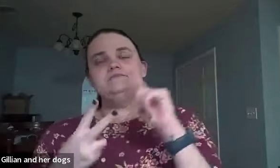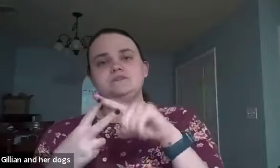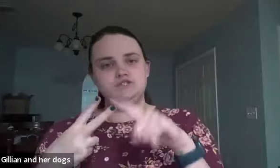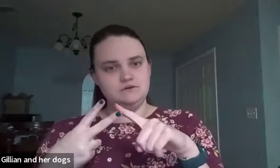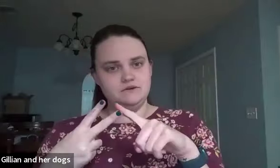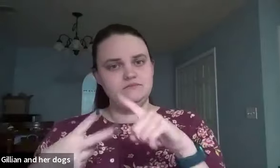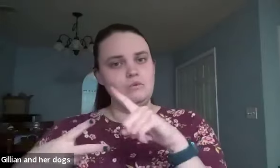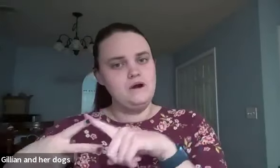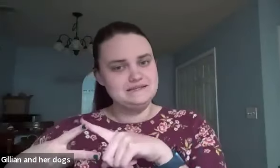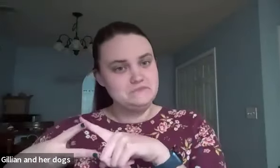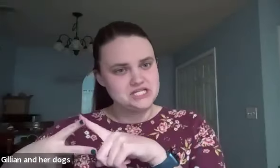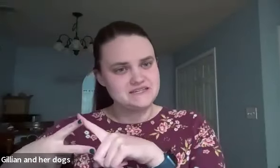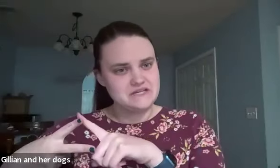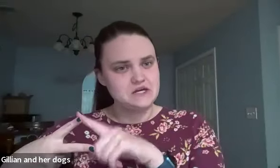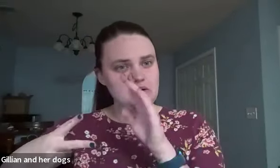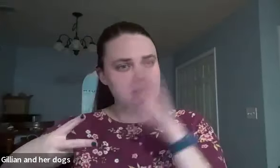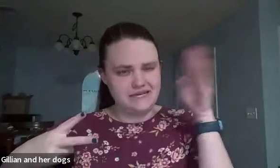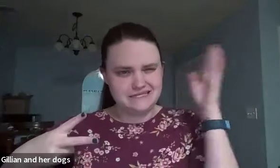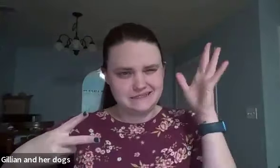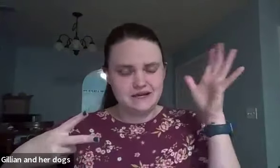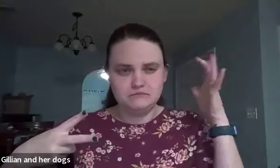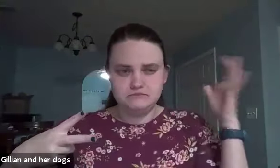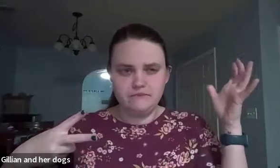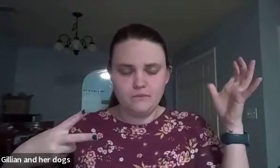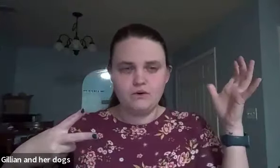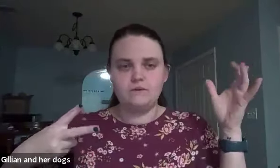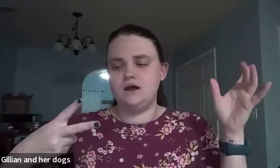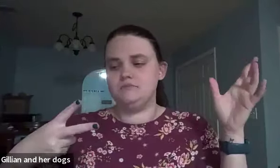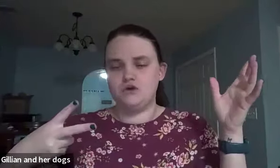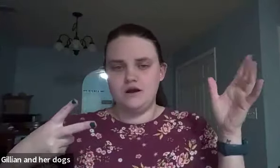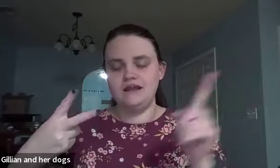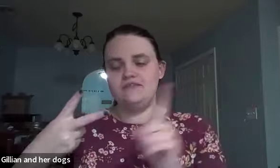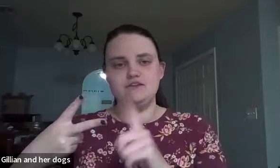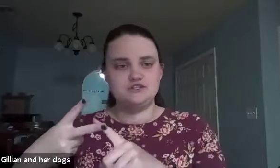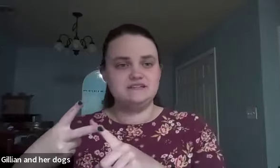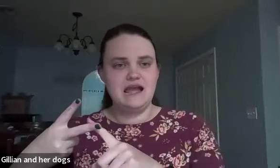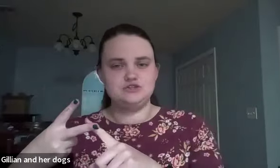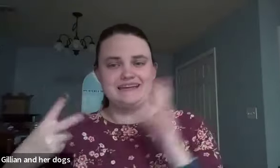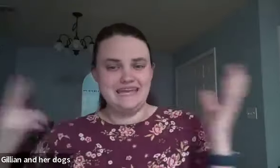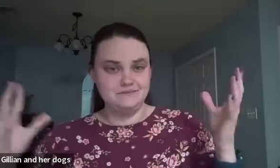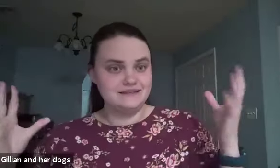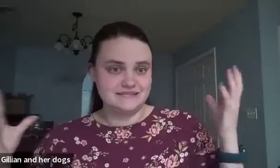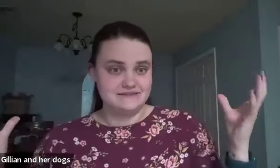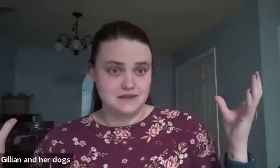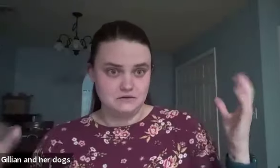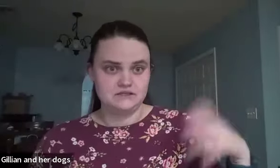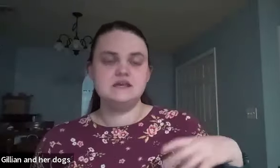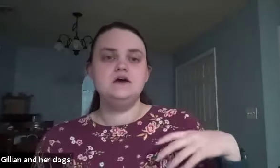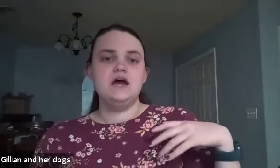well, there are 2 of them. One is emergency vehicle, the basic kind of more broad, and then there's the actual like ambulance, like the sirens.